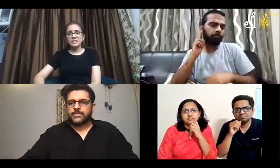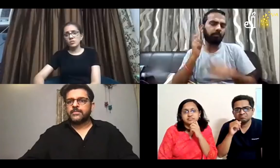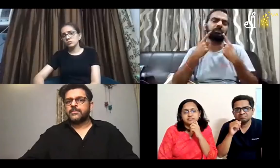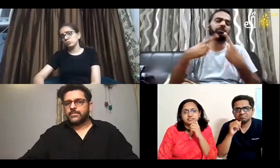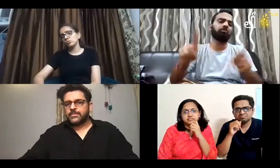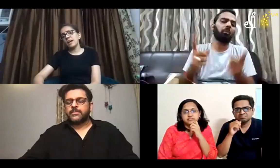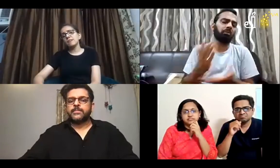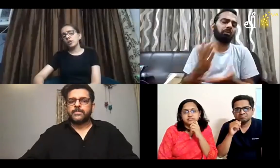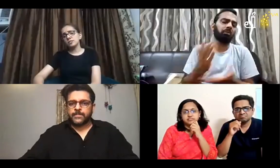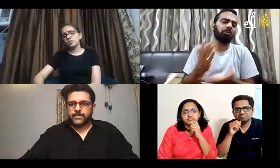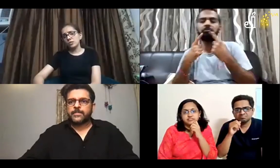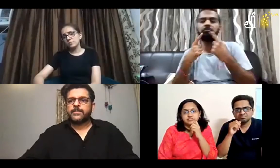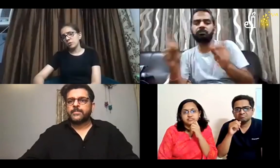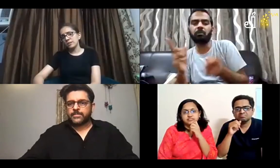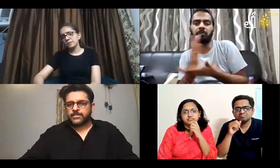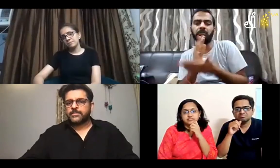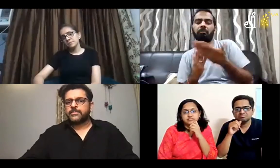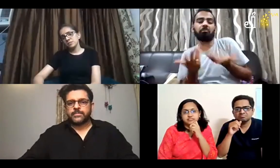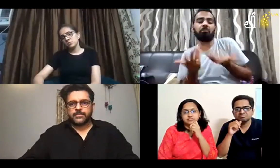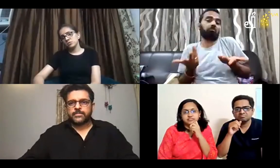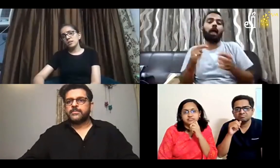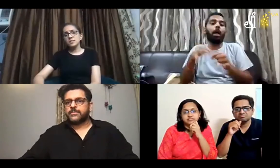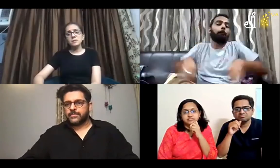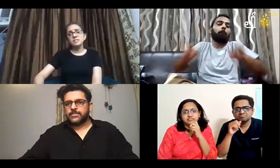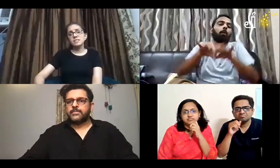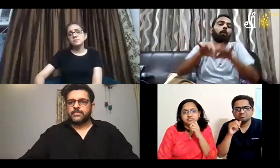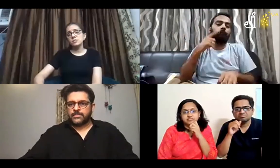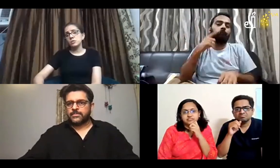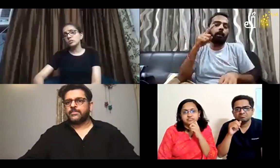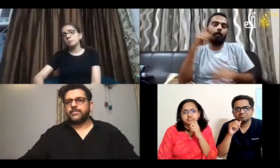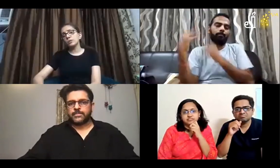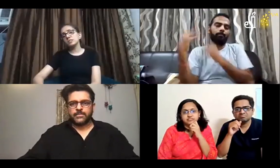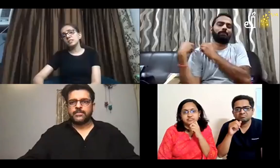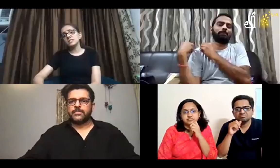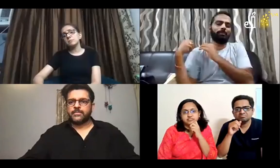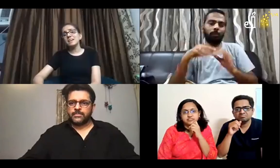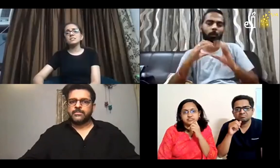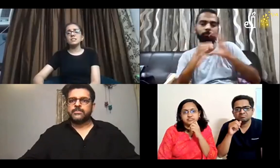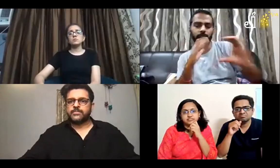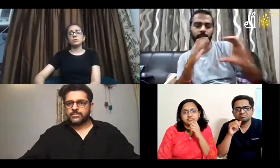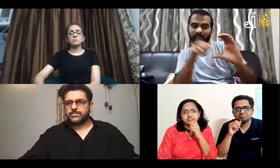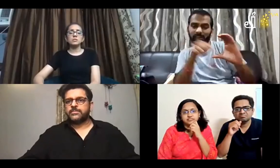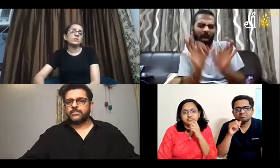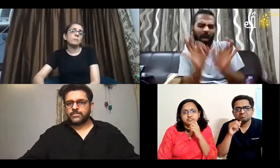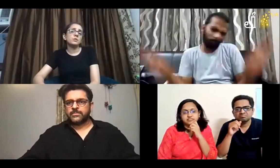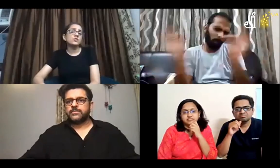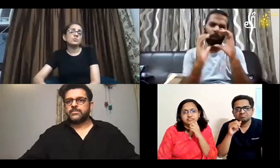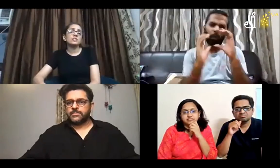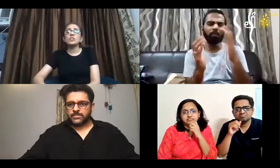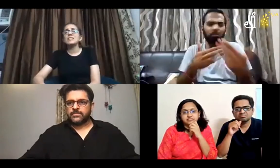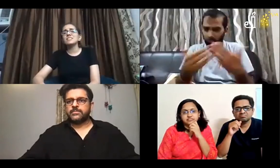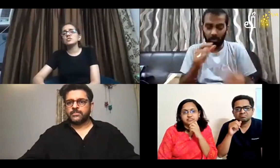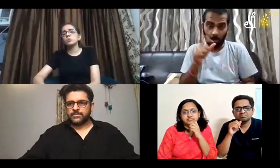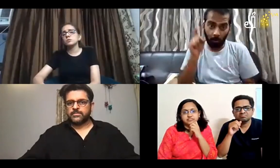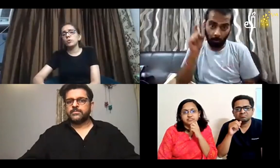15 later on, so they have gotten the cochlear implant. So yeah, some are successful, some are not. The important thing is that parents are responsible for communication with their